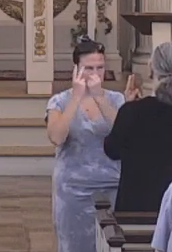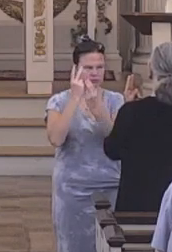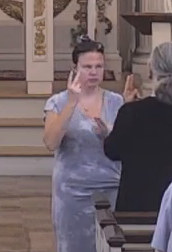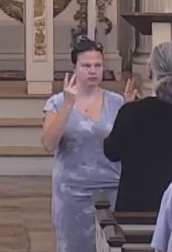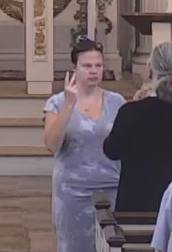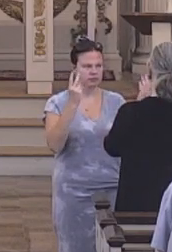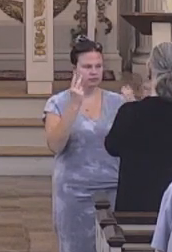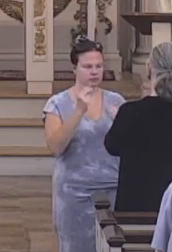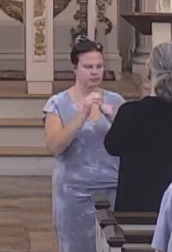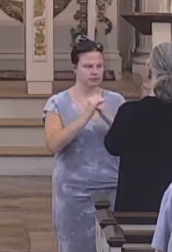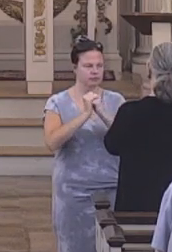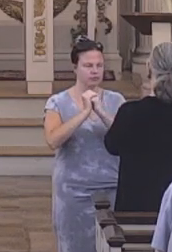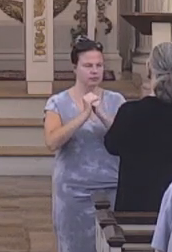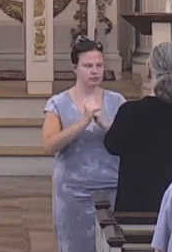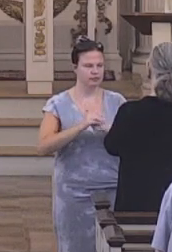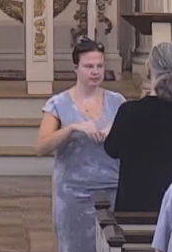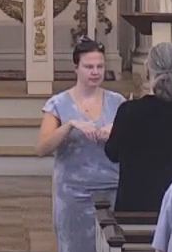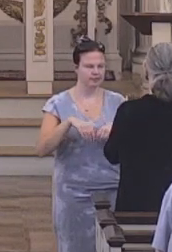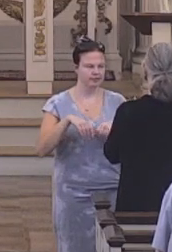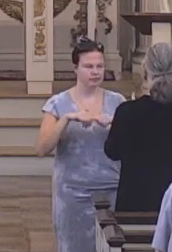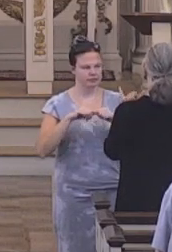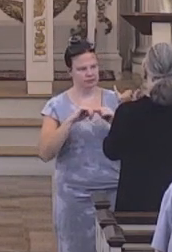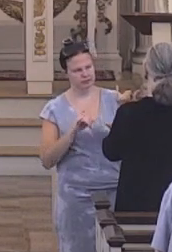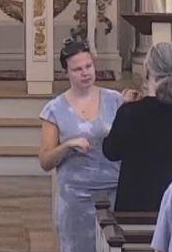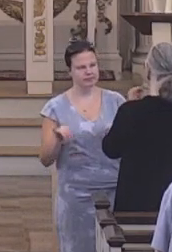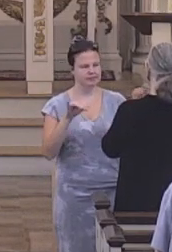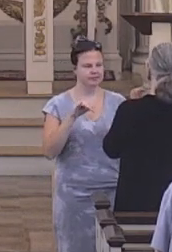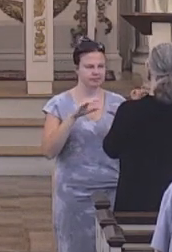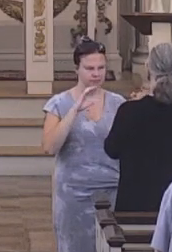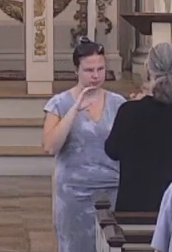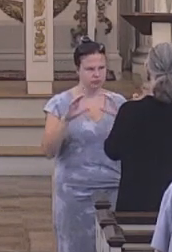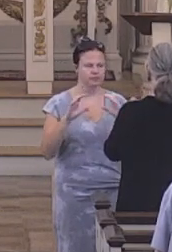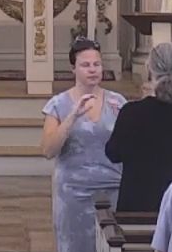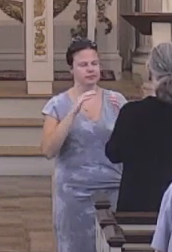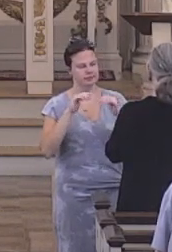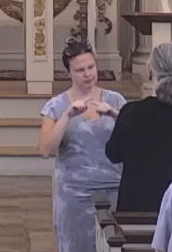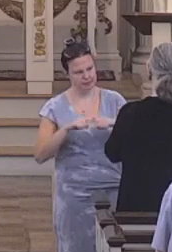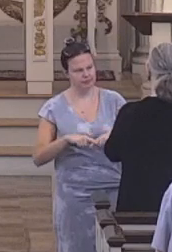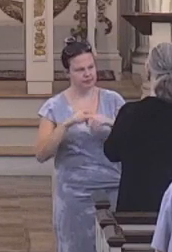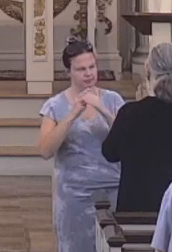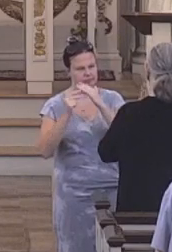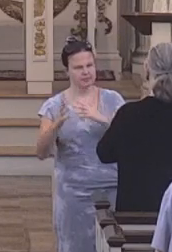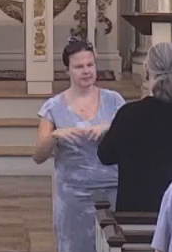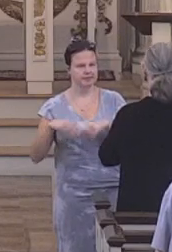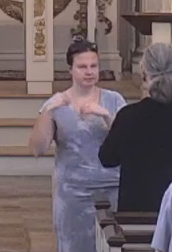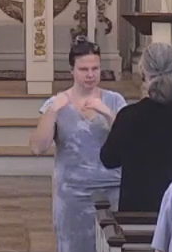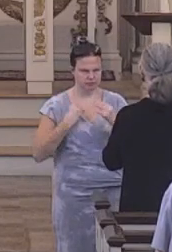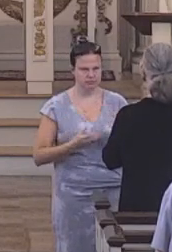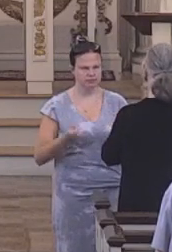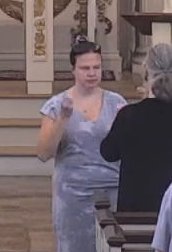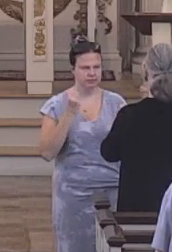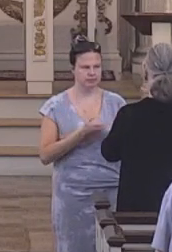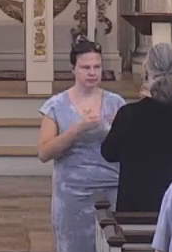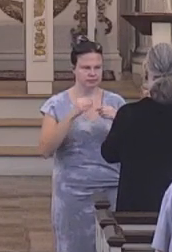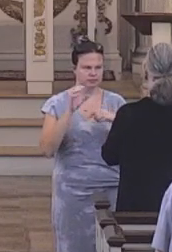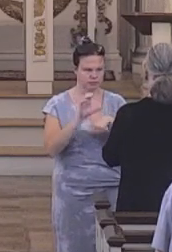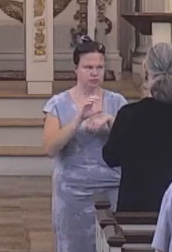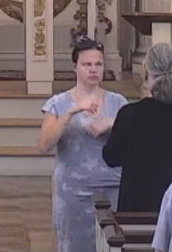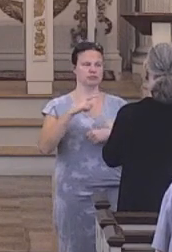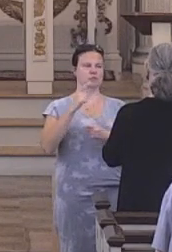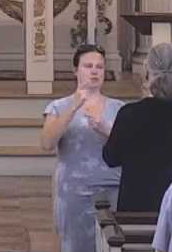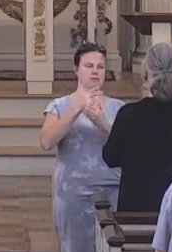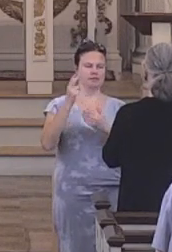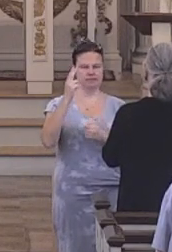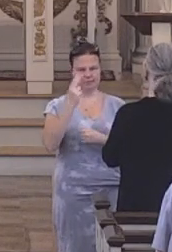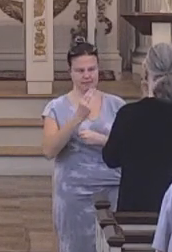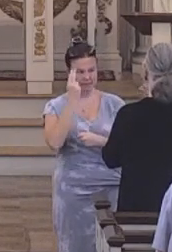Son is adored and glorified, who has spoken through the prophets. I believe in one holy Catholic and